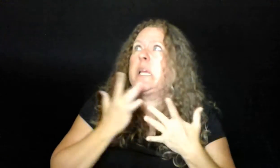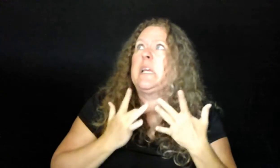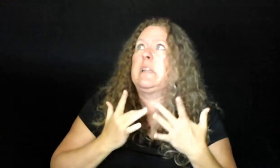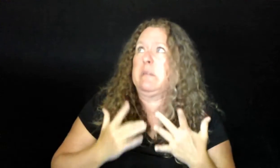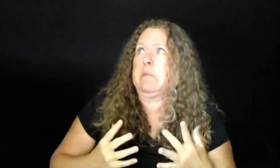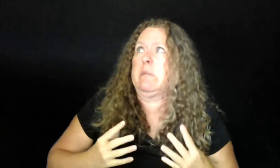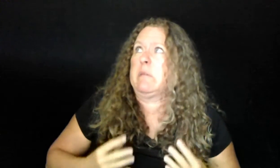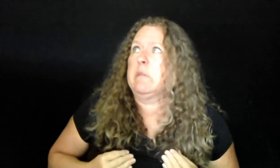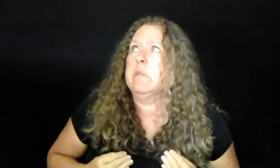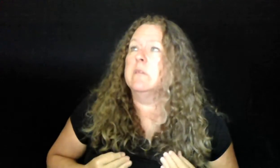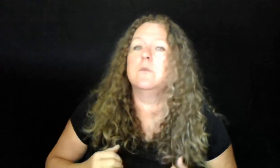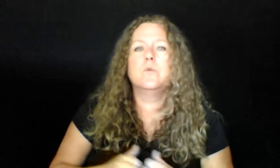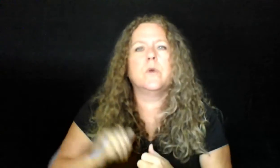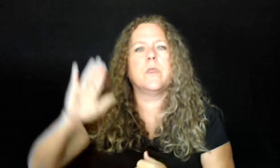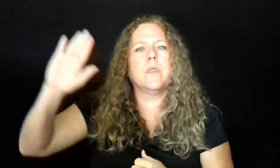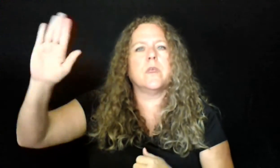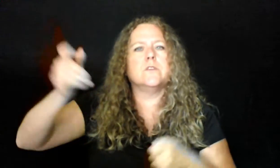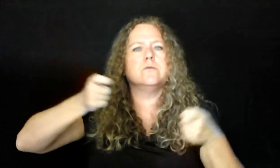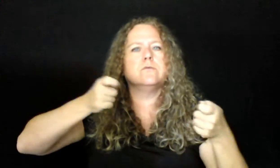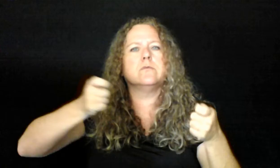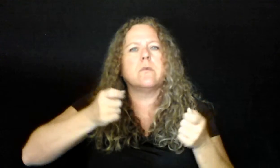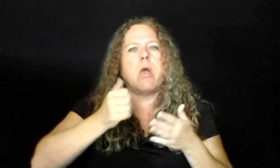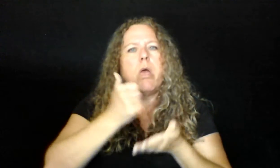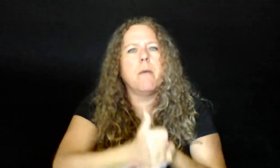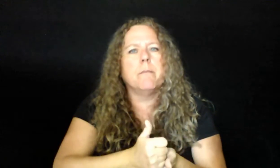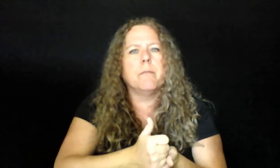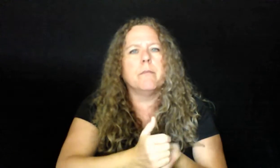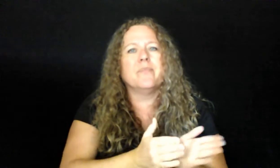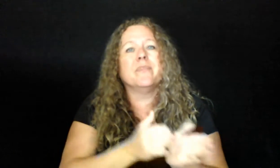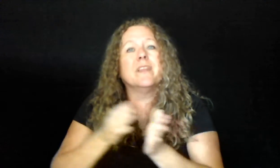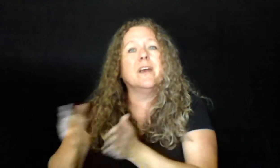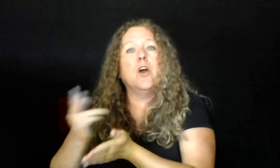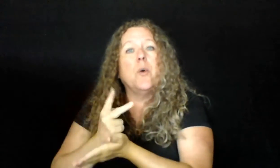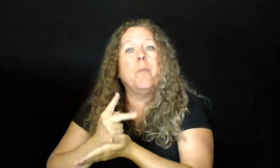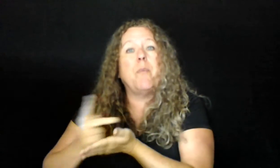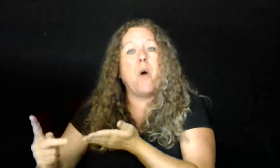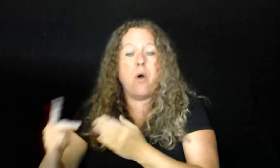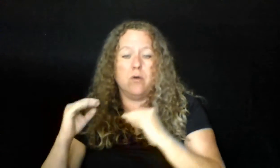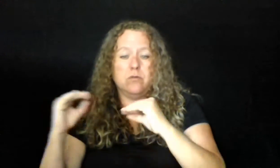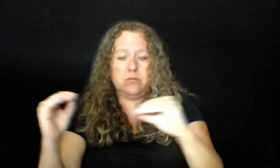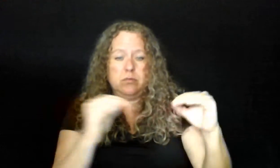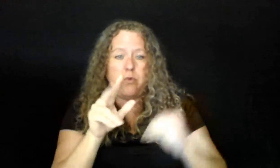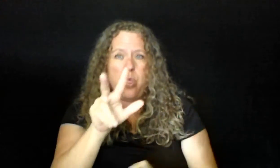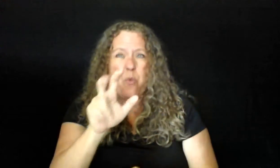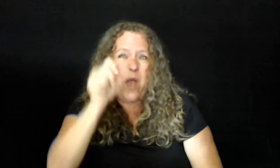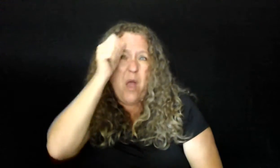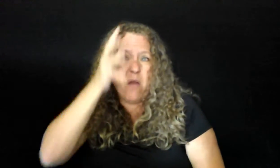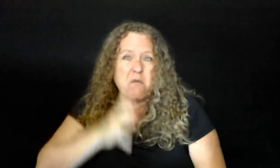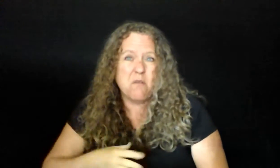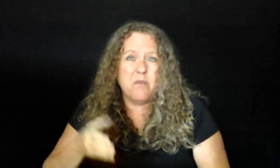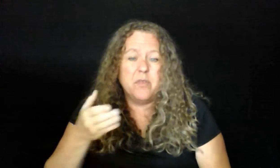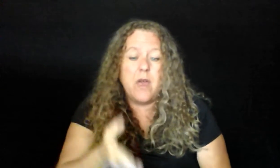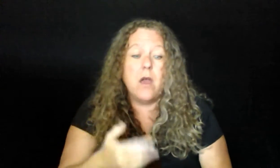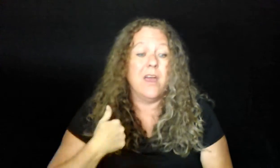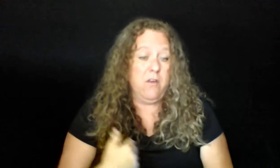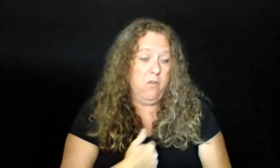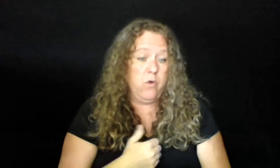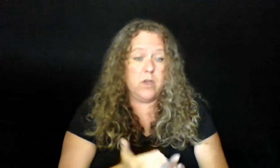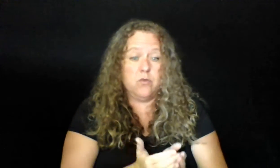providence. Paul has taught nearly 300 men that if we're on a course that takes us where God wants us to go, we're